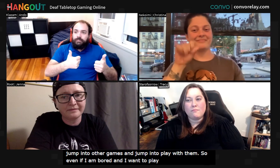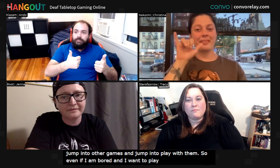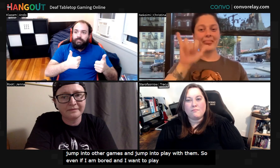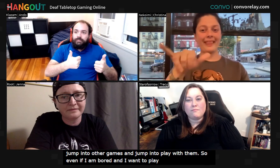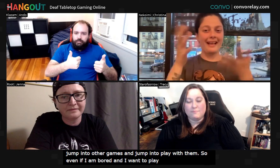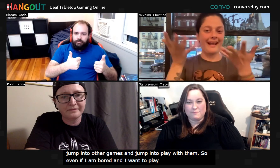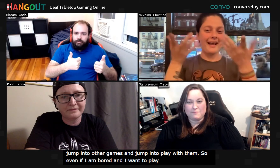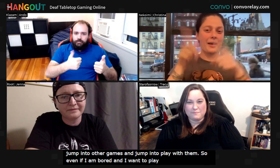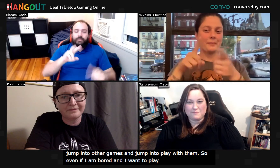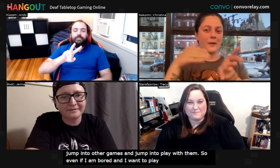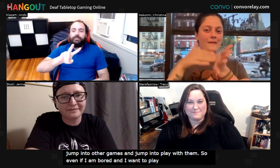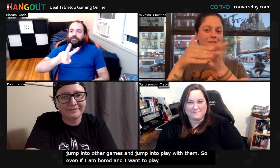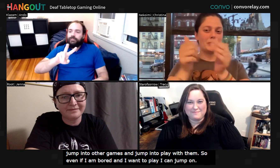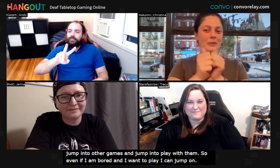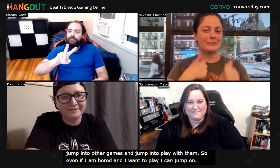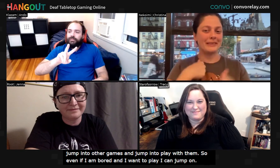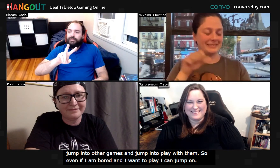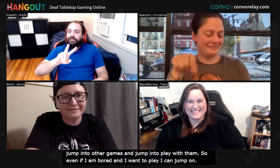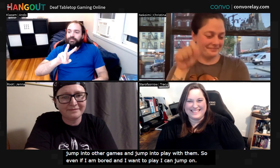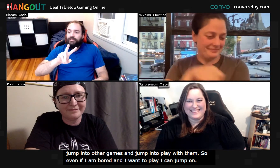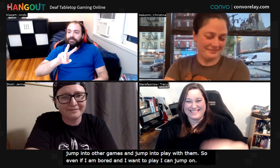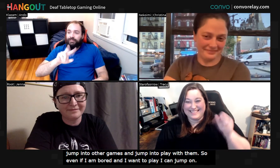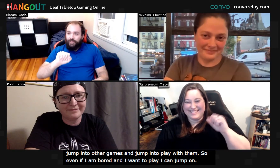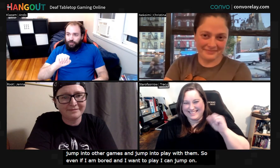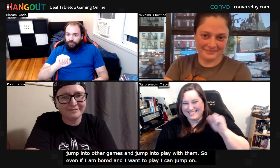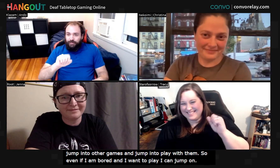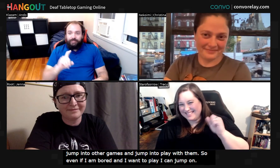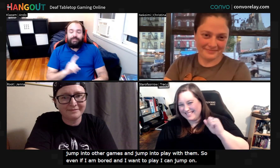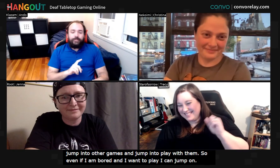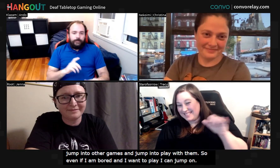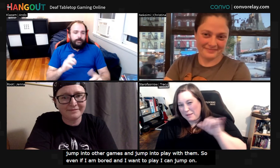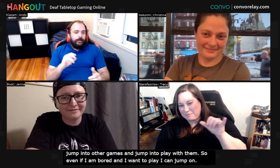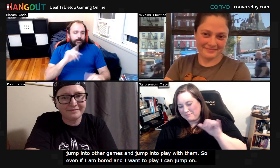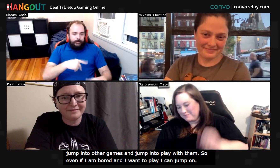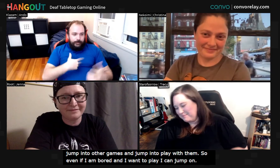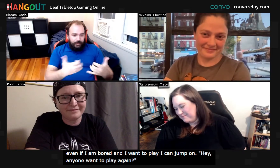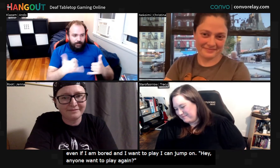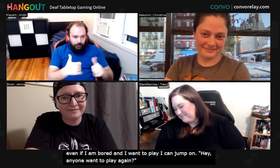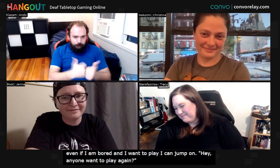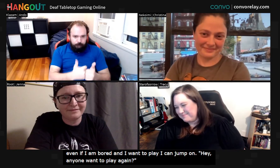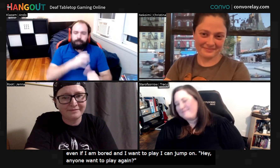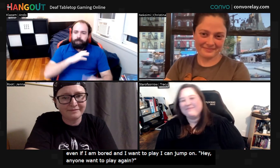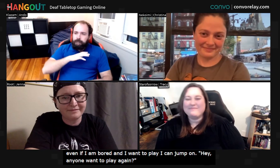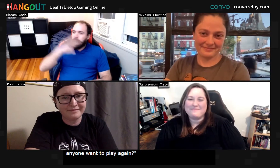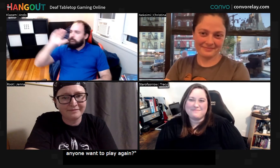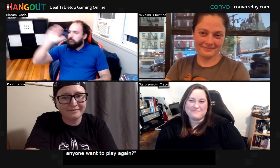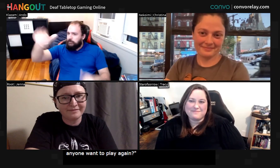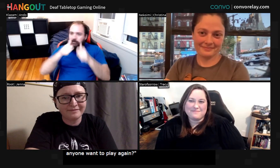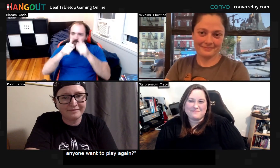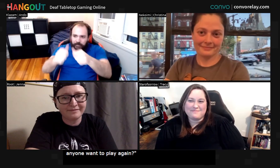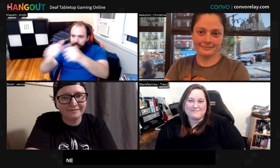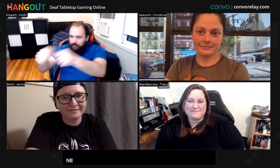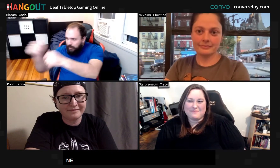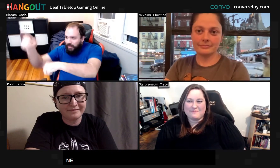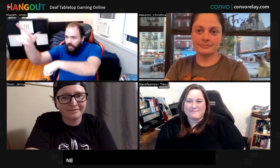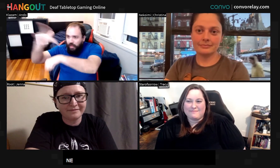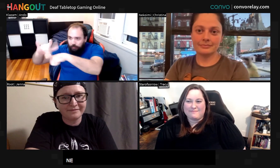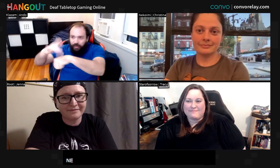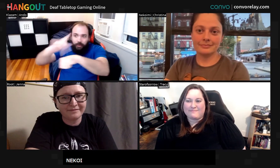game? Yeah, Nico here. That happens a lot with me as Yeah. well. And Yeah. Tracy here, I feel the same. So I could text other